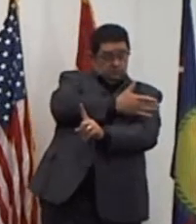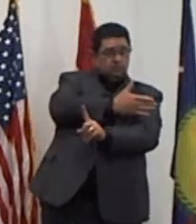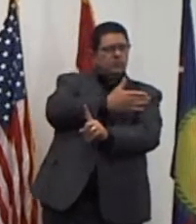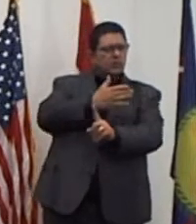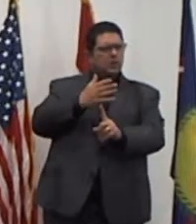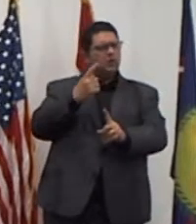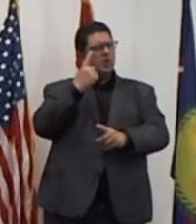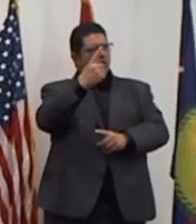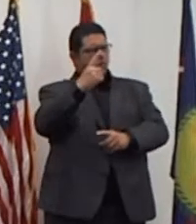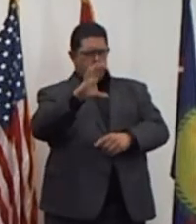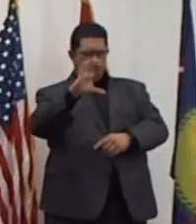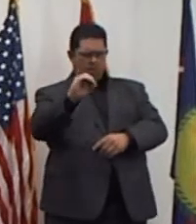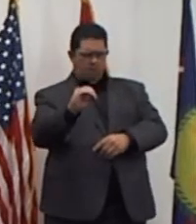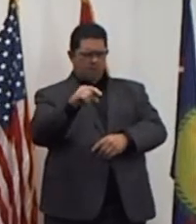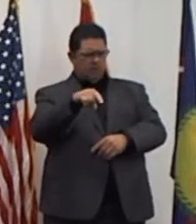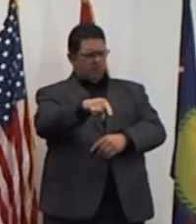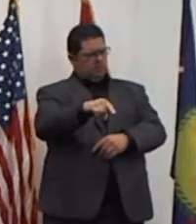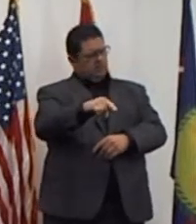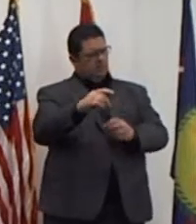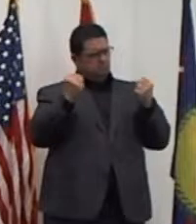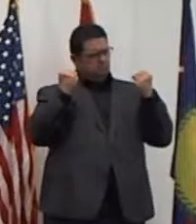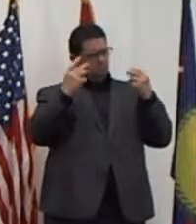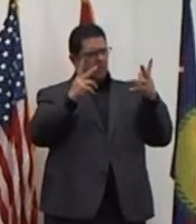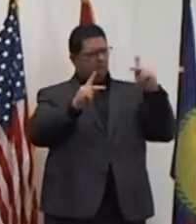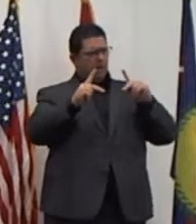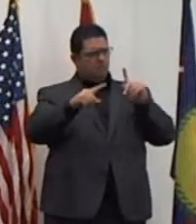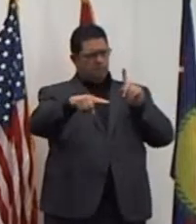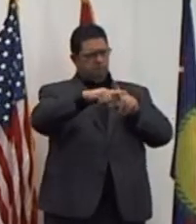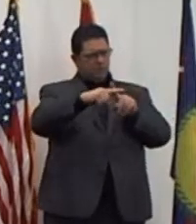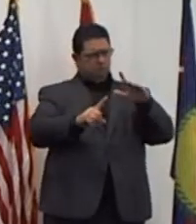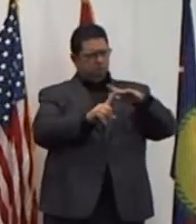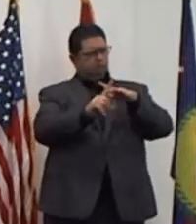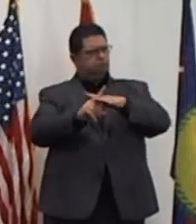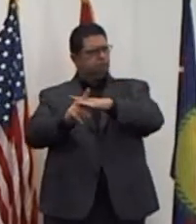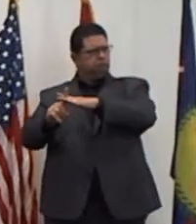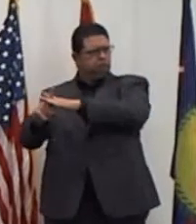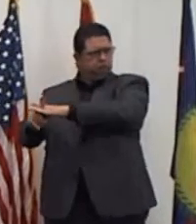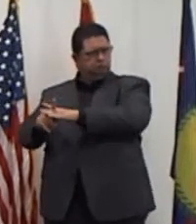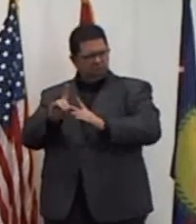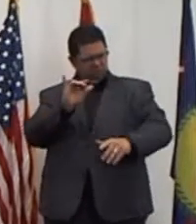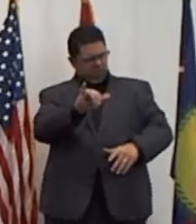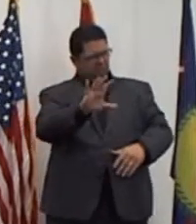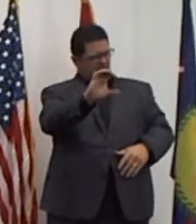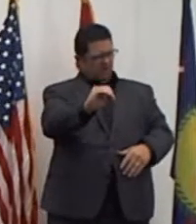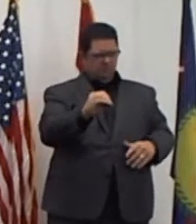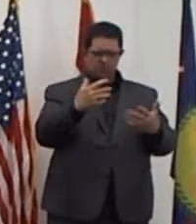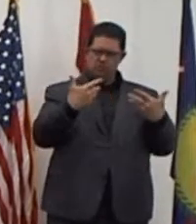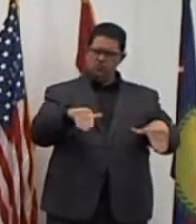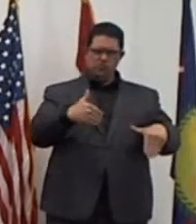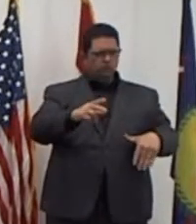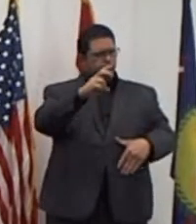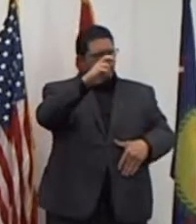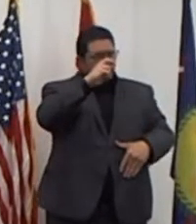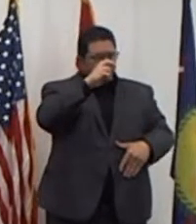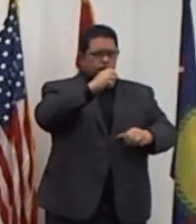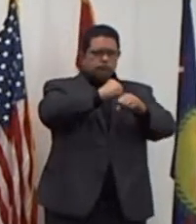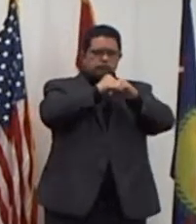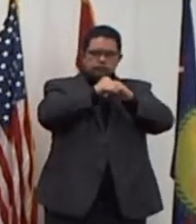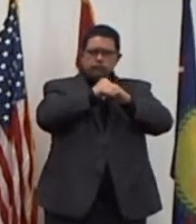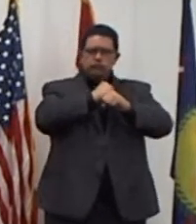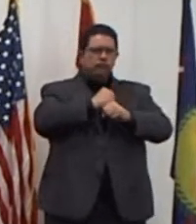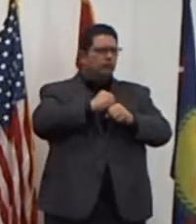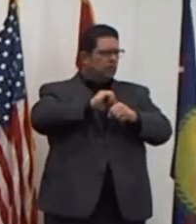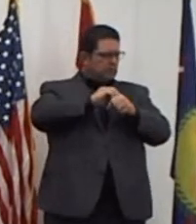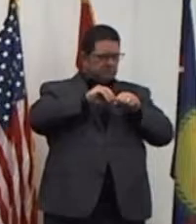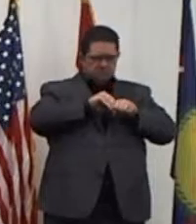County. And this company in St. Louis County had been working diligently to prevent infections. Even